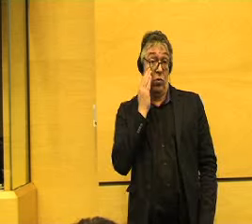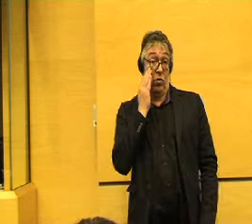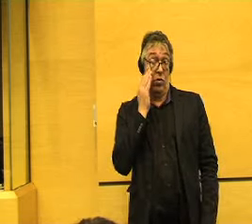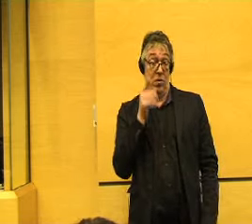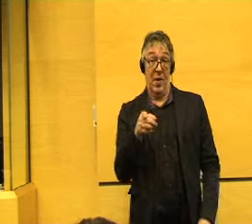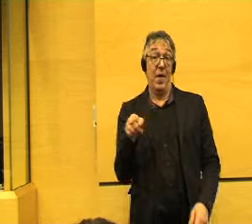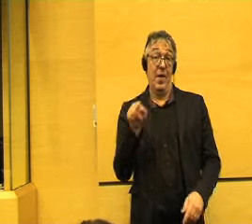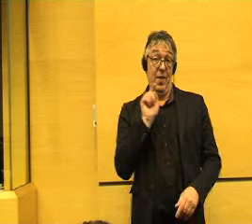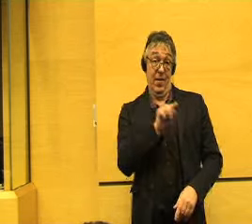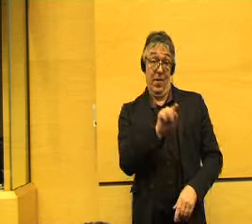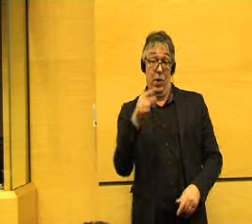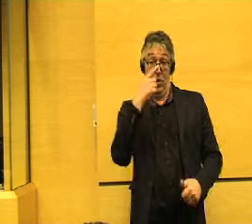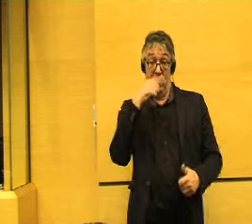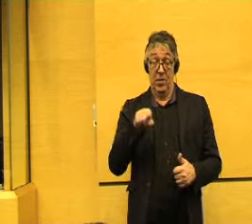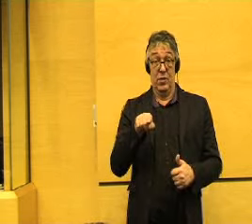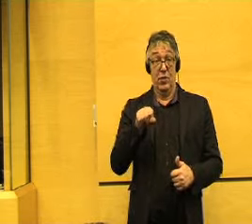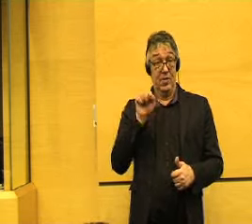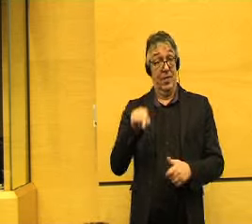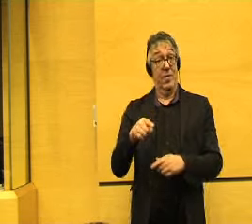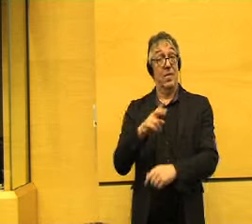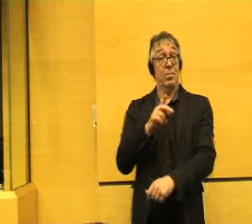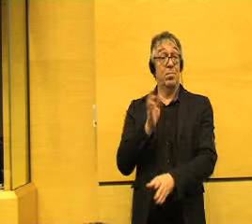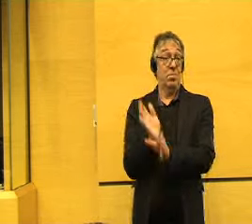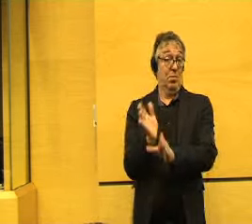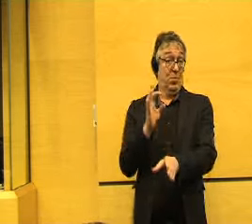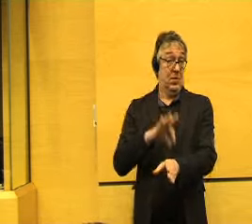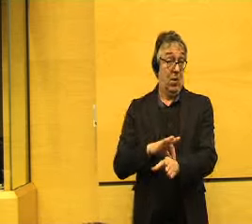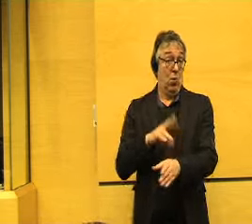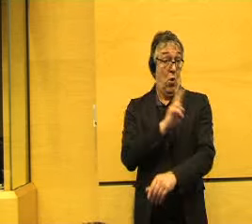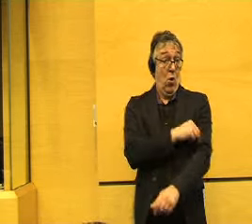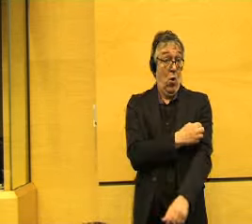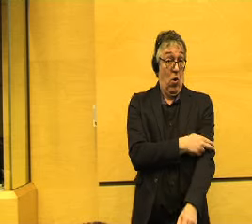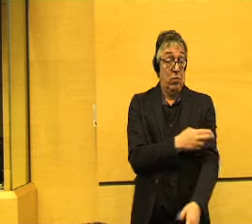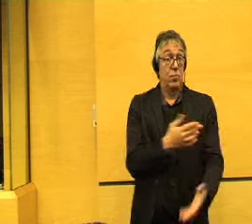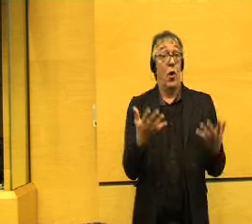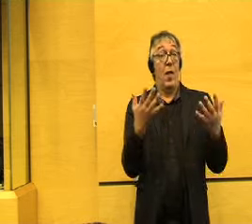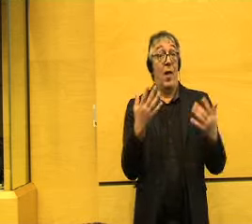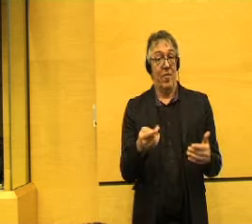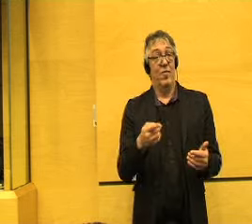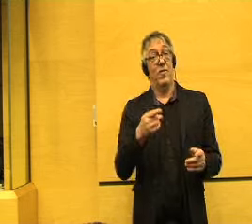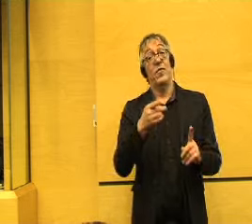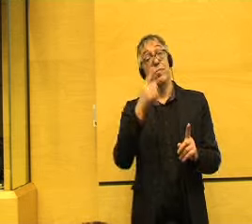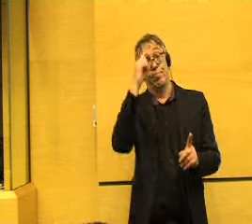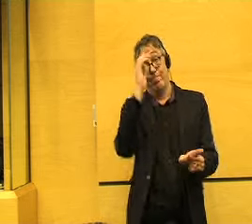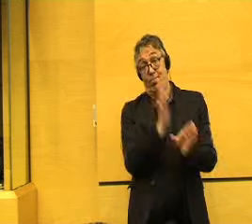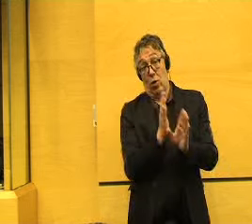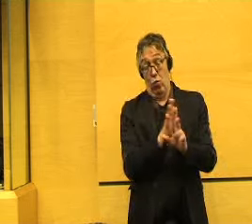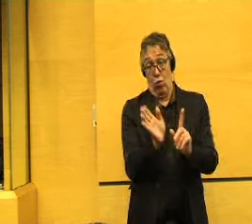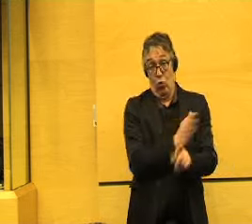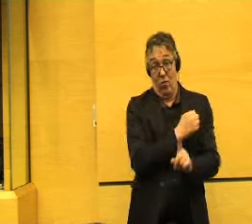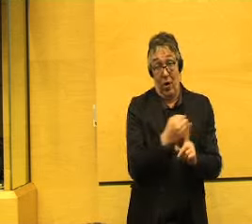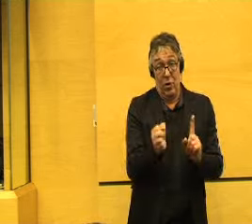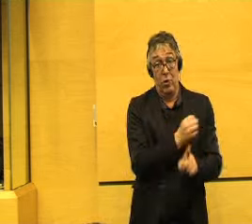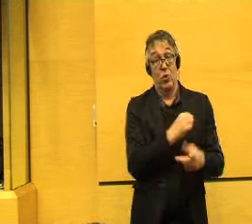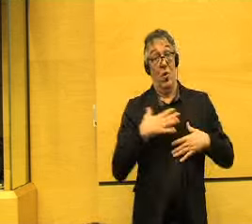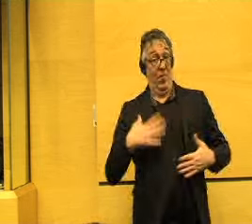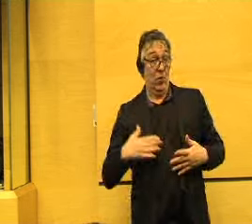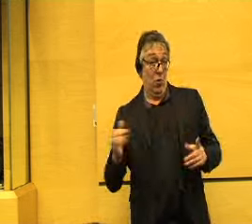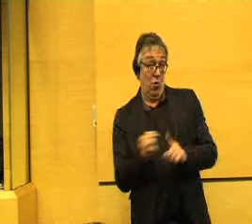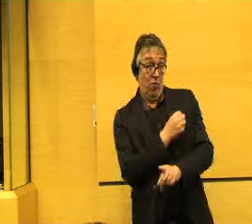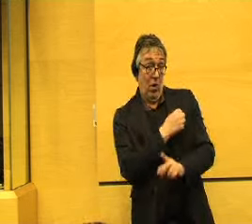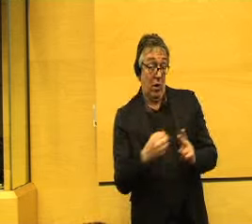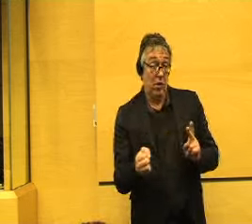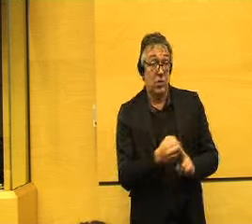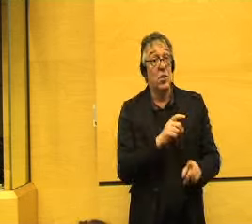psychological violence as well as sexual violence. But in terms of privacy, in large bedded wards, I'd like to know how